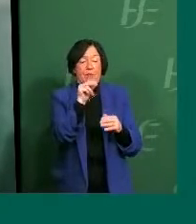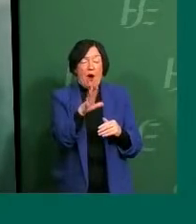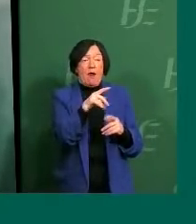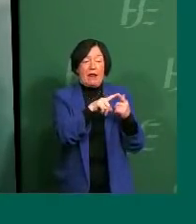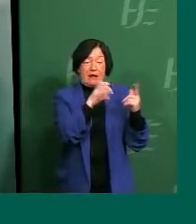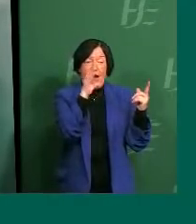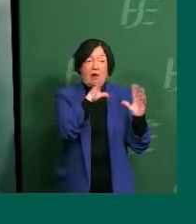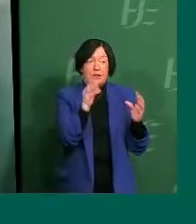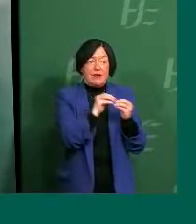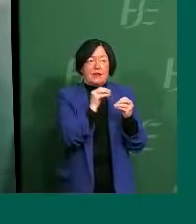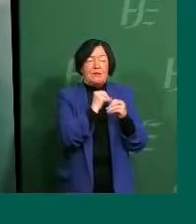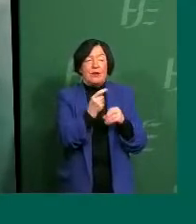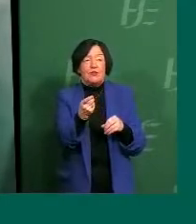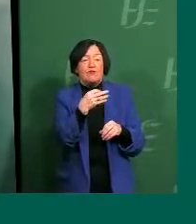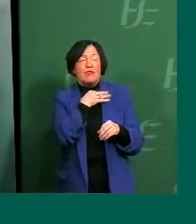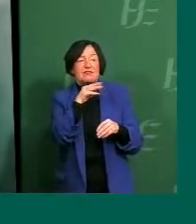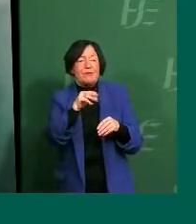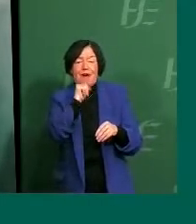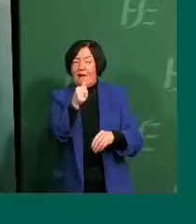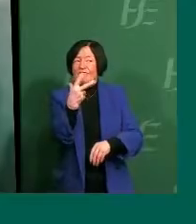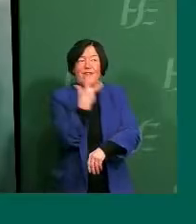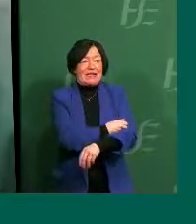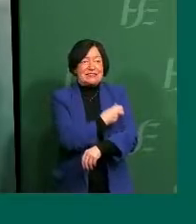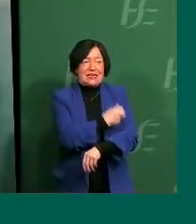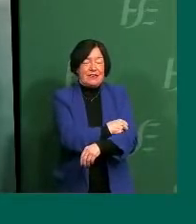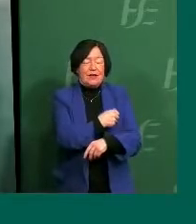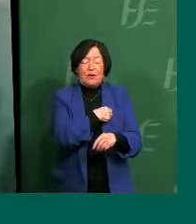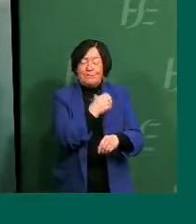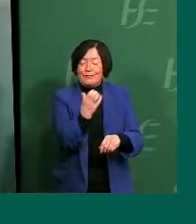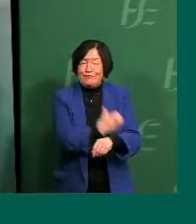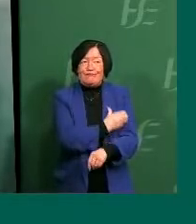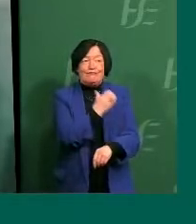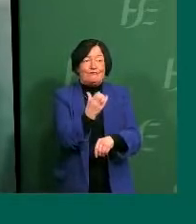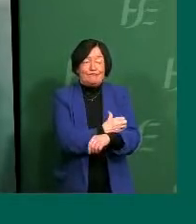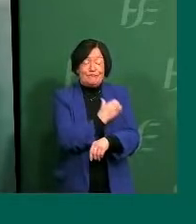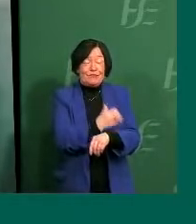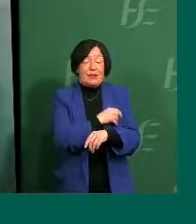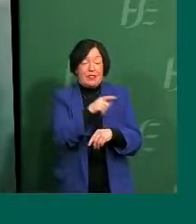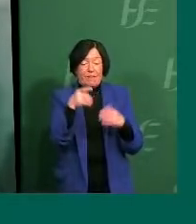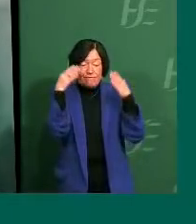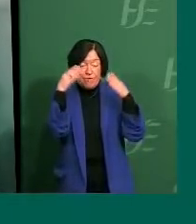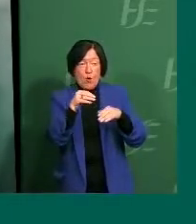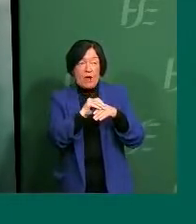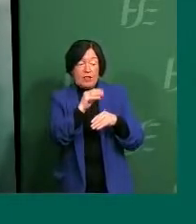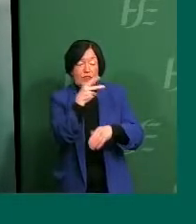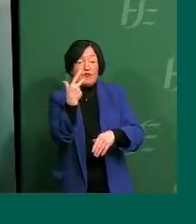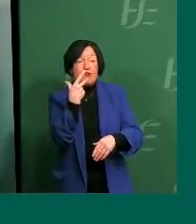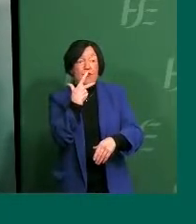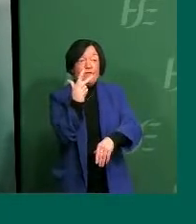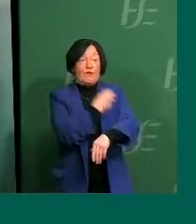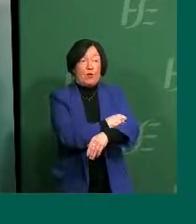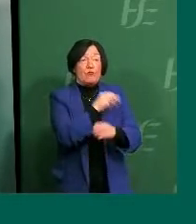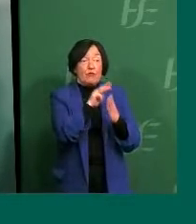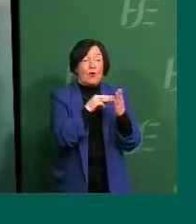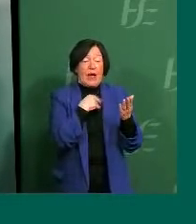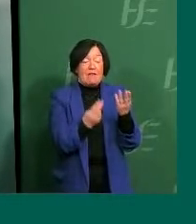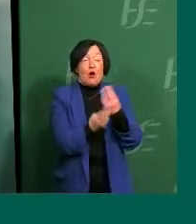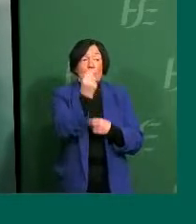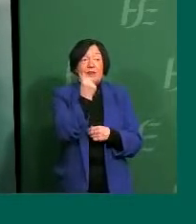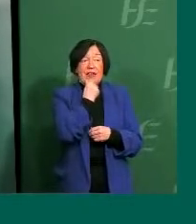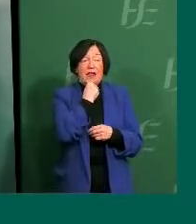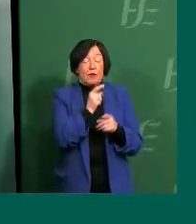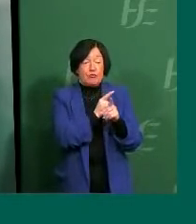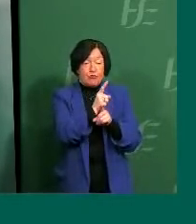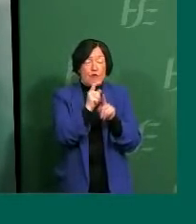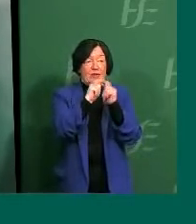Colm have made about the risk for people who are unvaccinated, we continue, notwithstanding the focus on the booster programme, we have an uptake improvement team